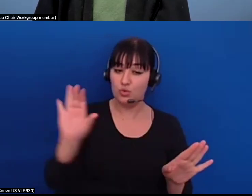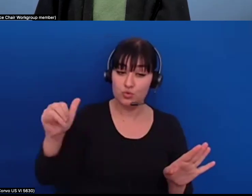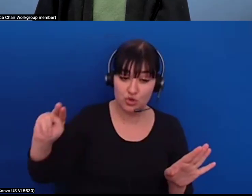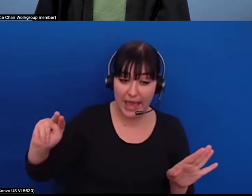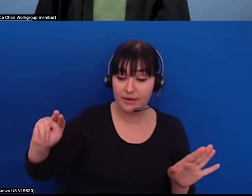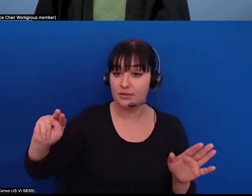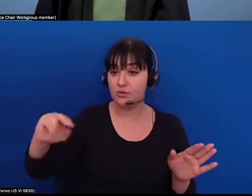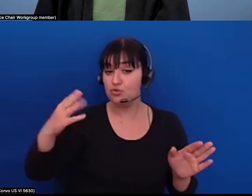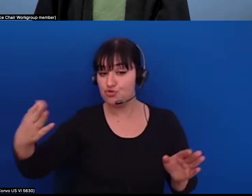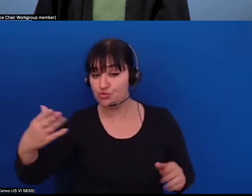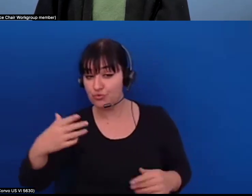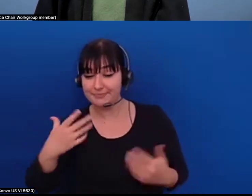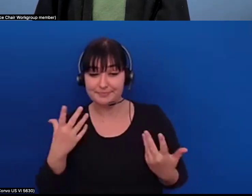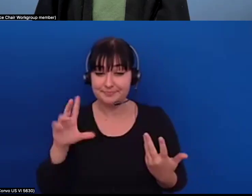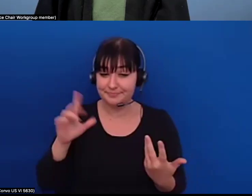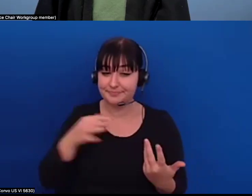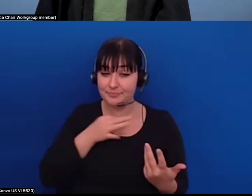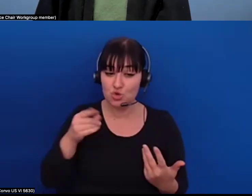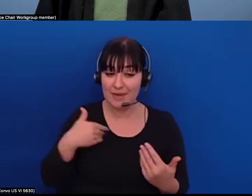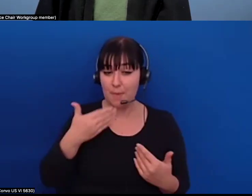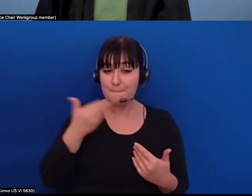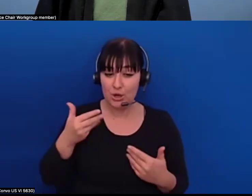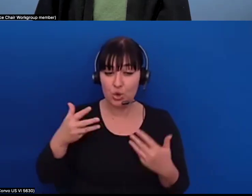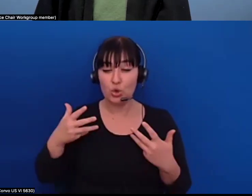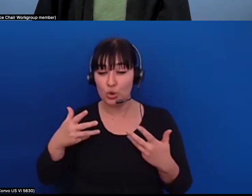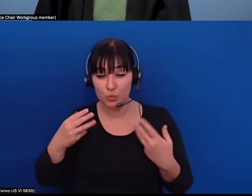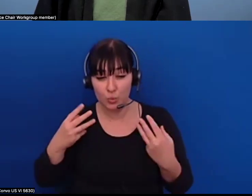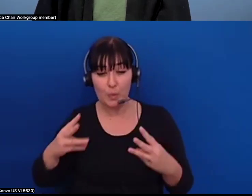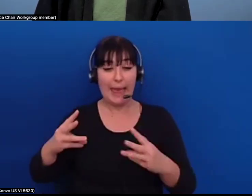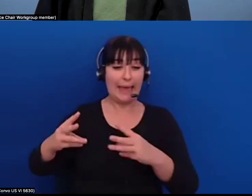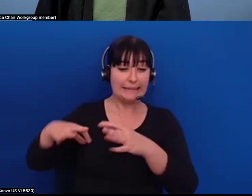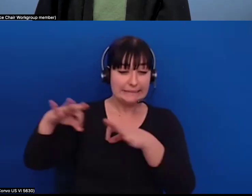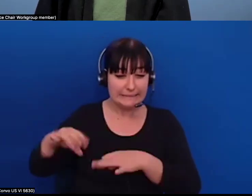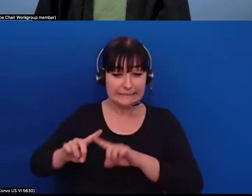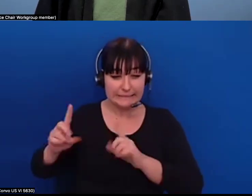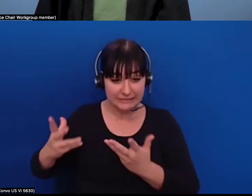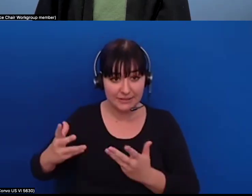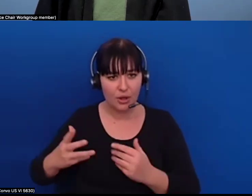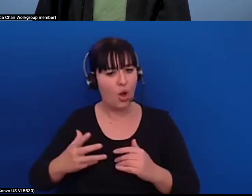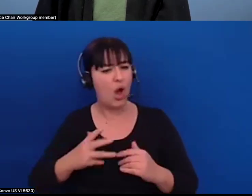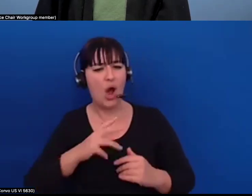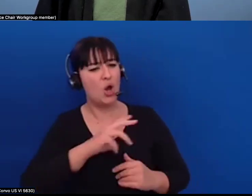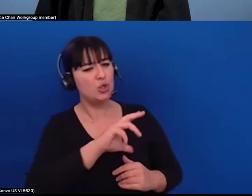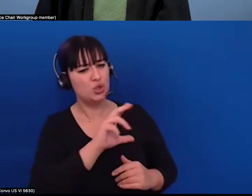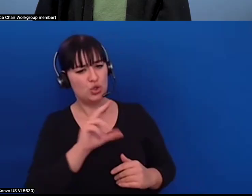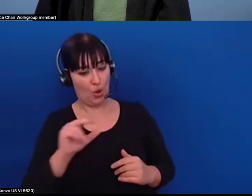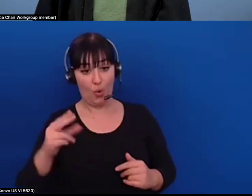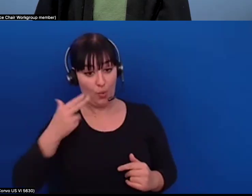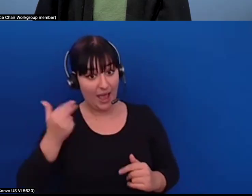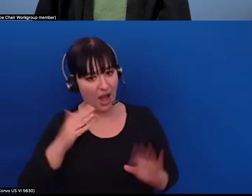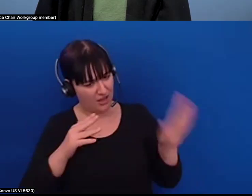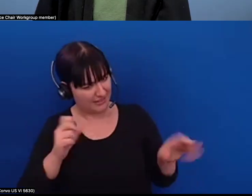do you have a better way of kind of making this distinction between the two that might be helpful? No, Hannah, can you hear me?